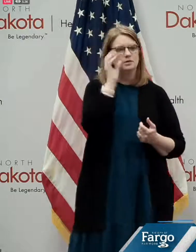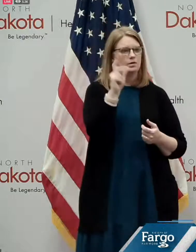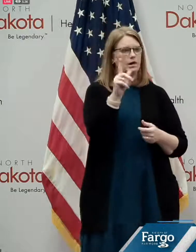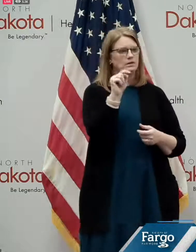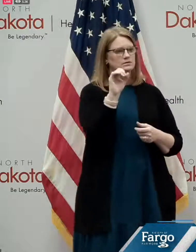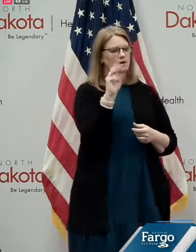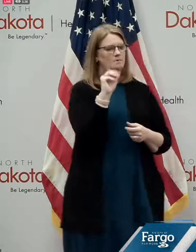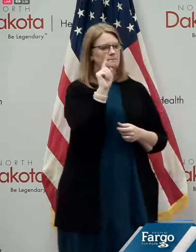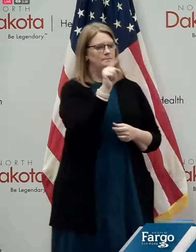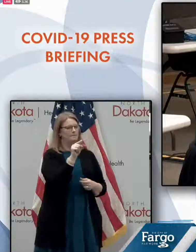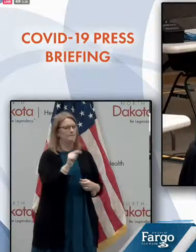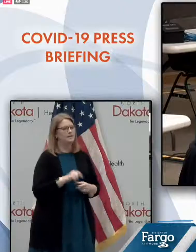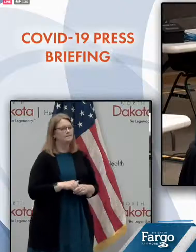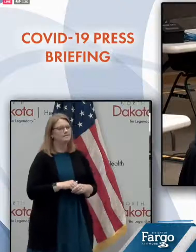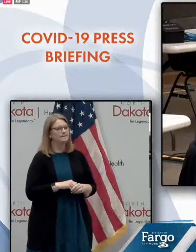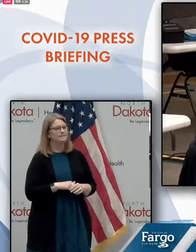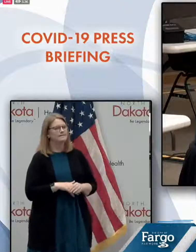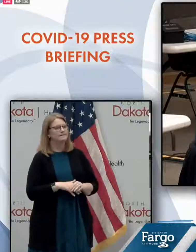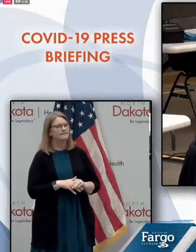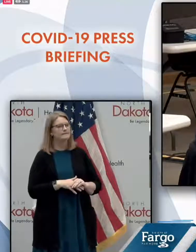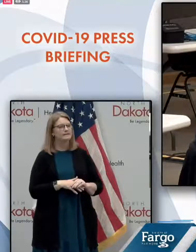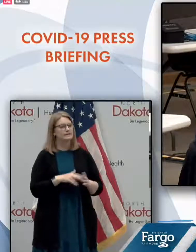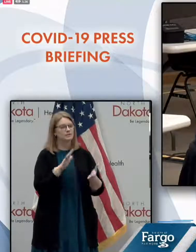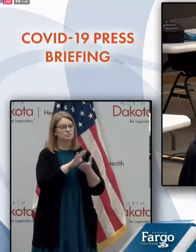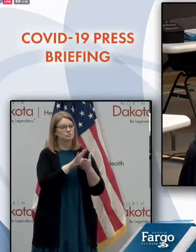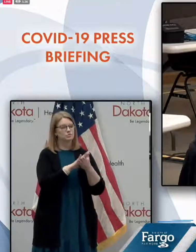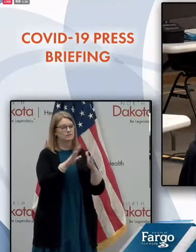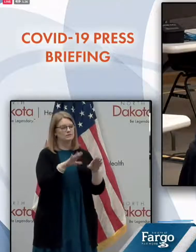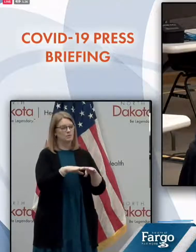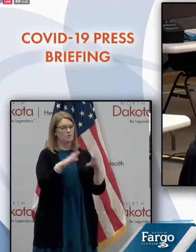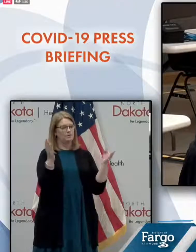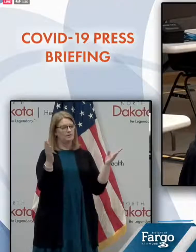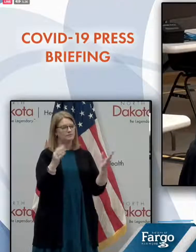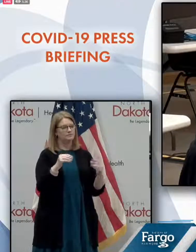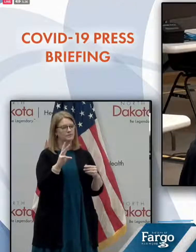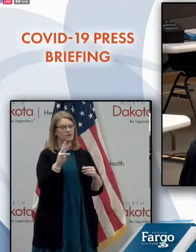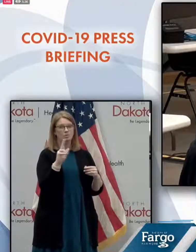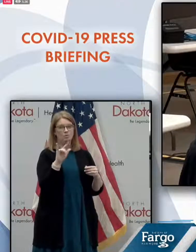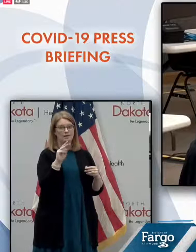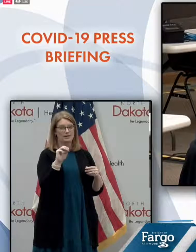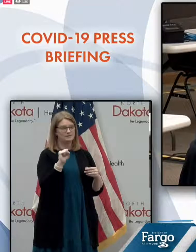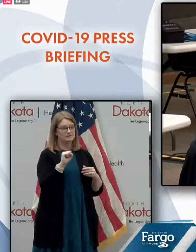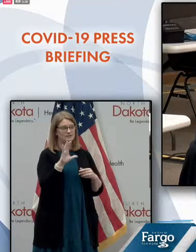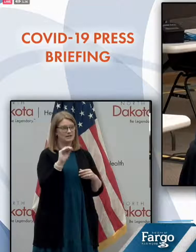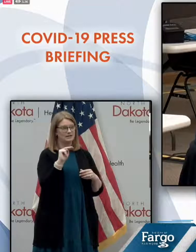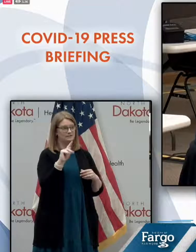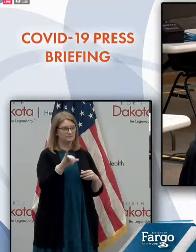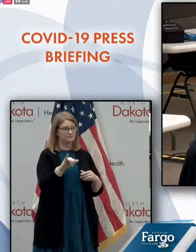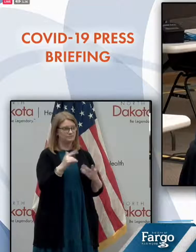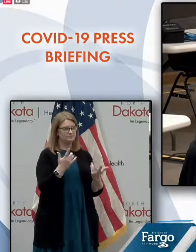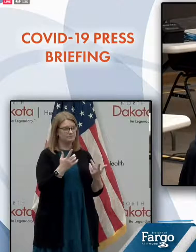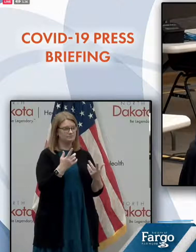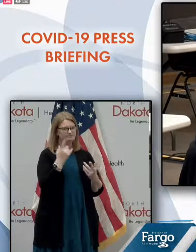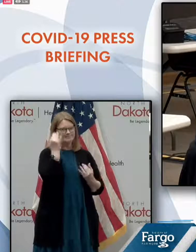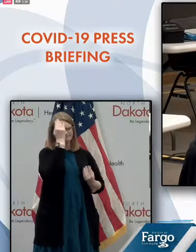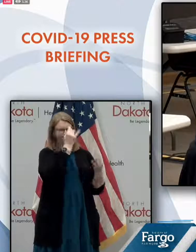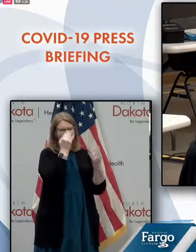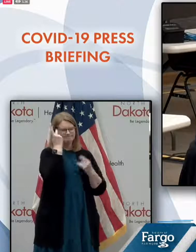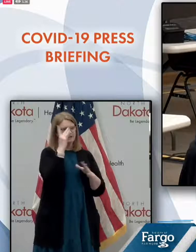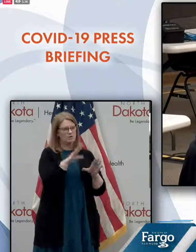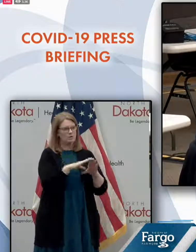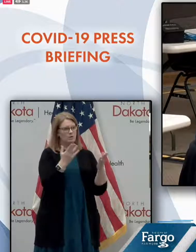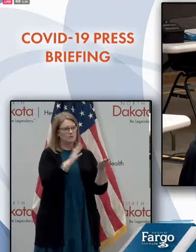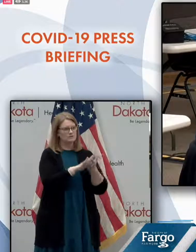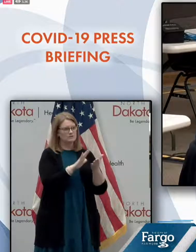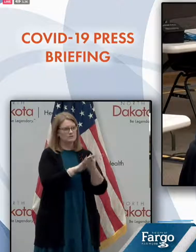Tom? So about schools opening, Williams County is considering right now when to open their schools. They have a